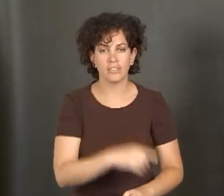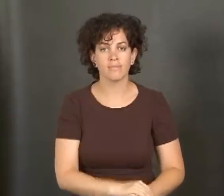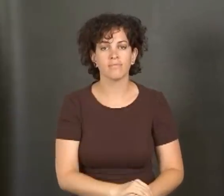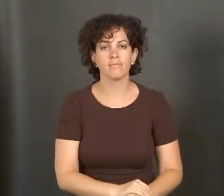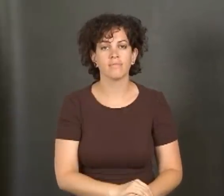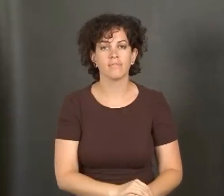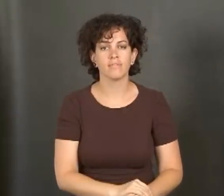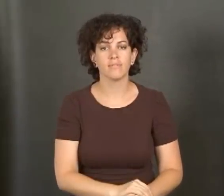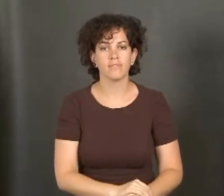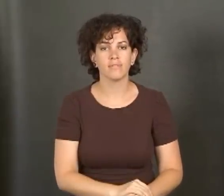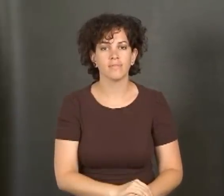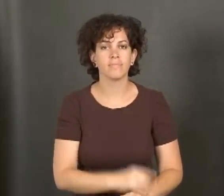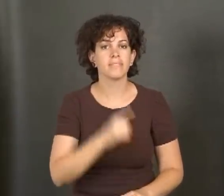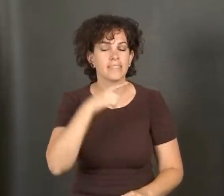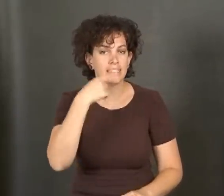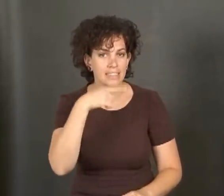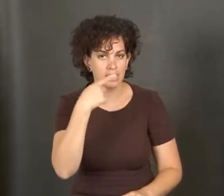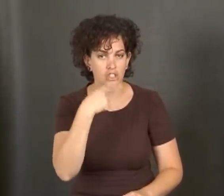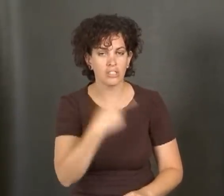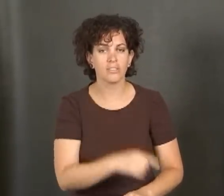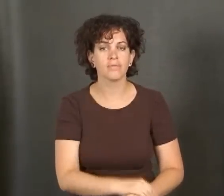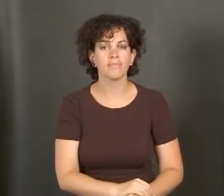hearing. This is the sign for hearing.